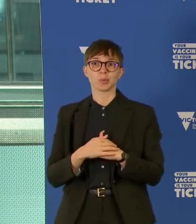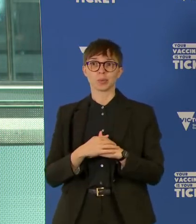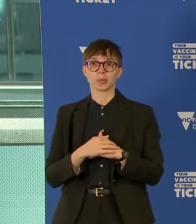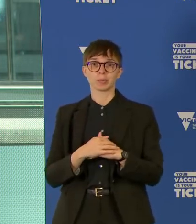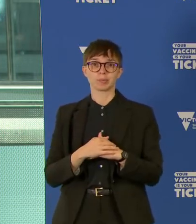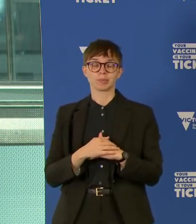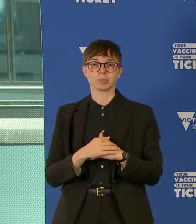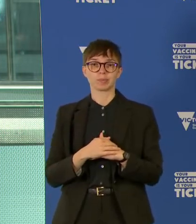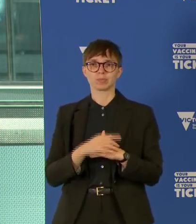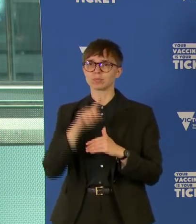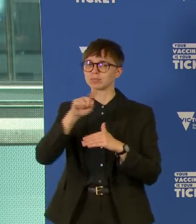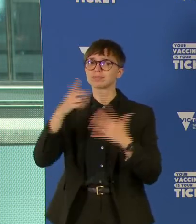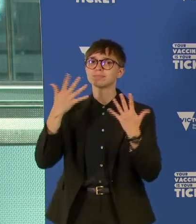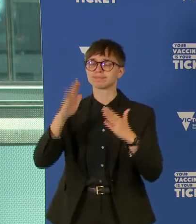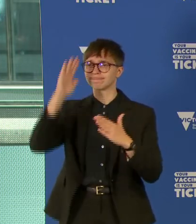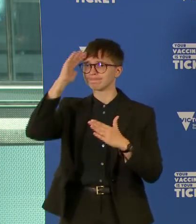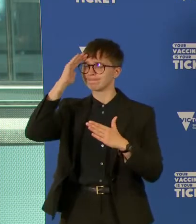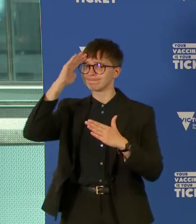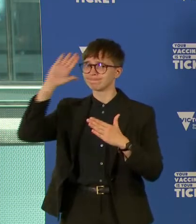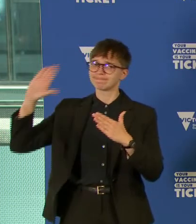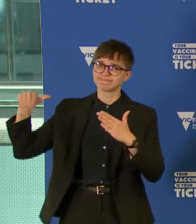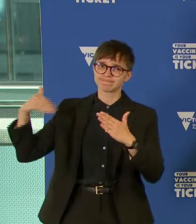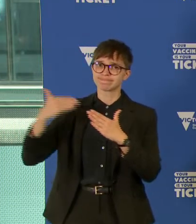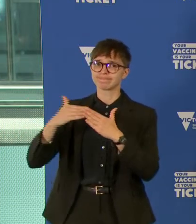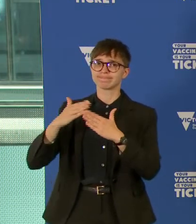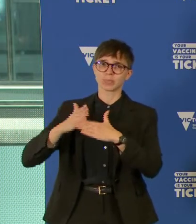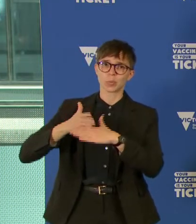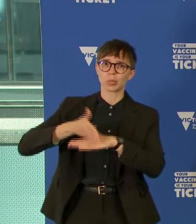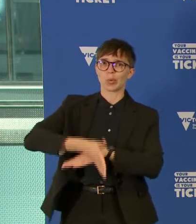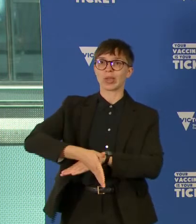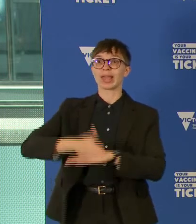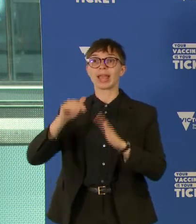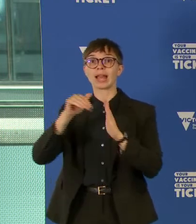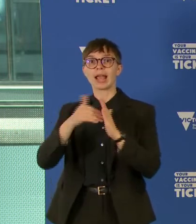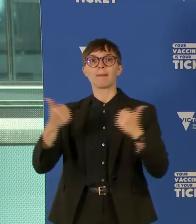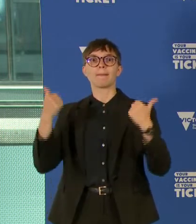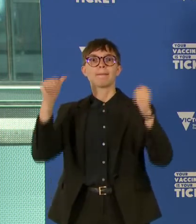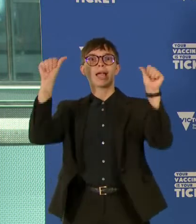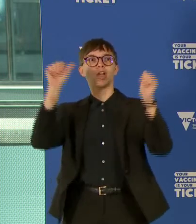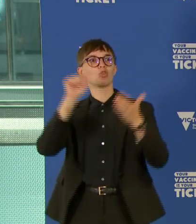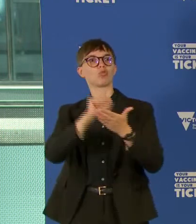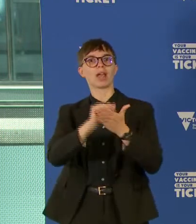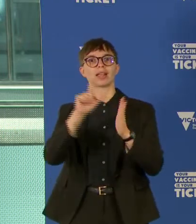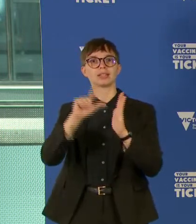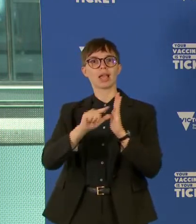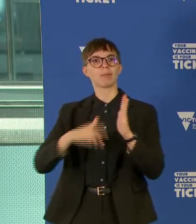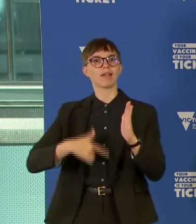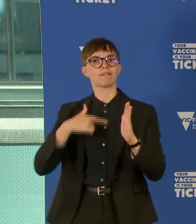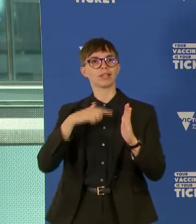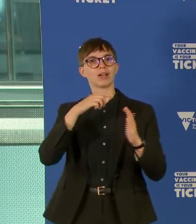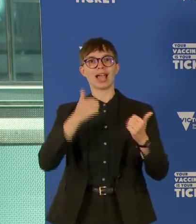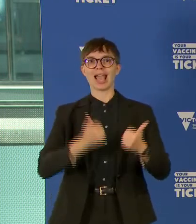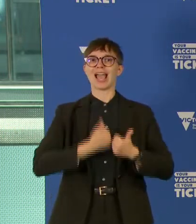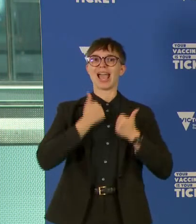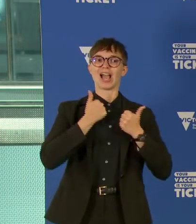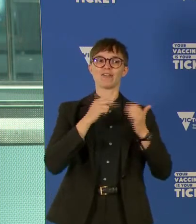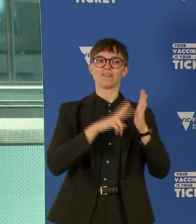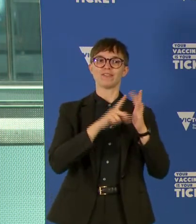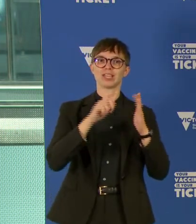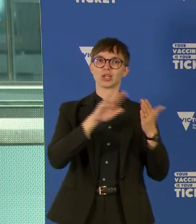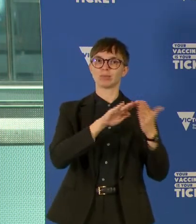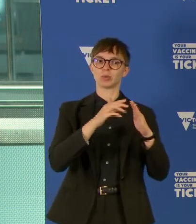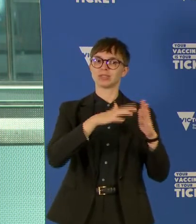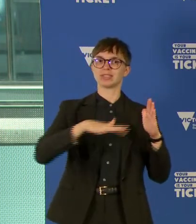work. The challenges that they were facing before the pandemic have been amplified hugely during the